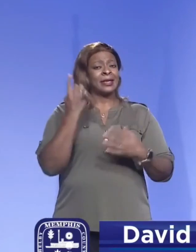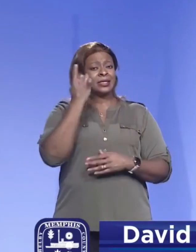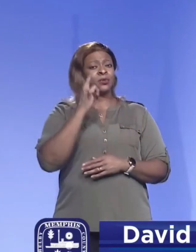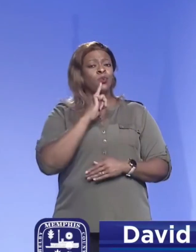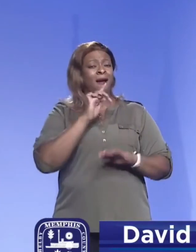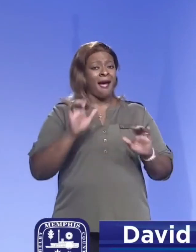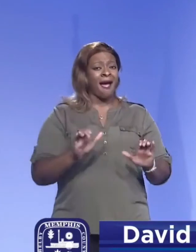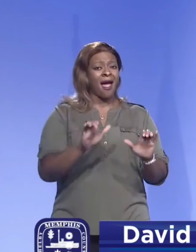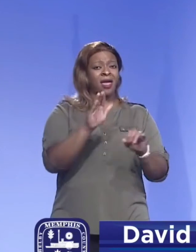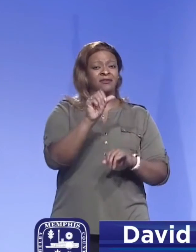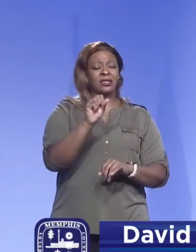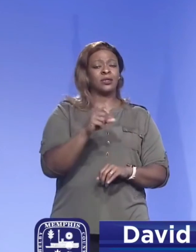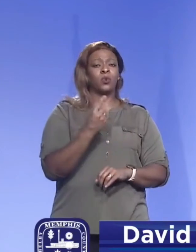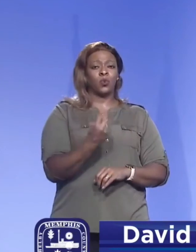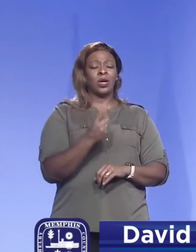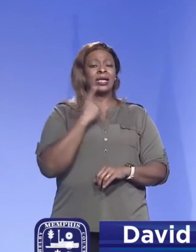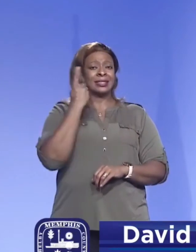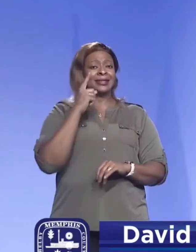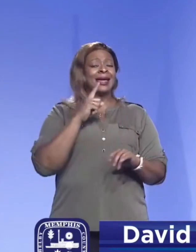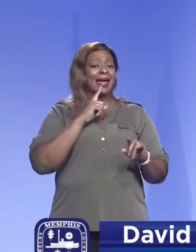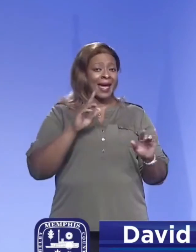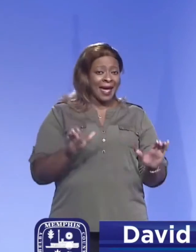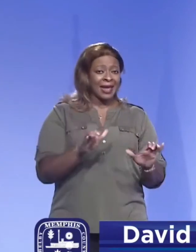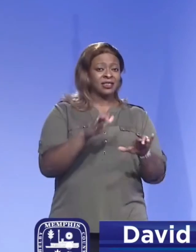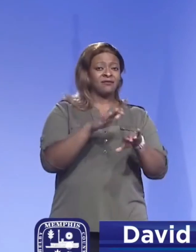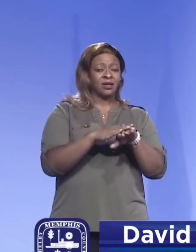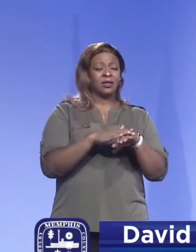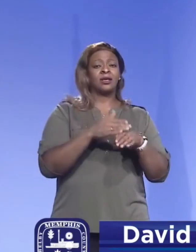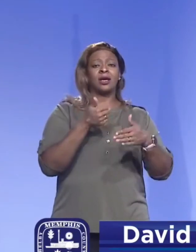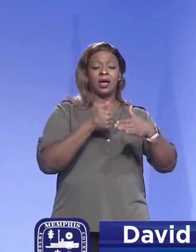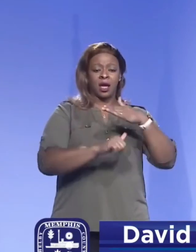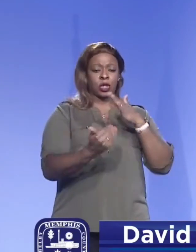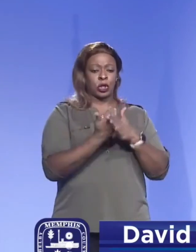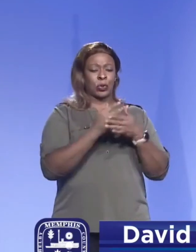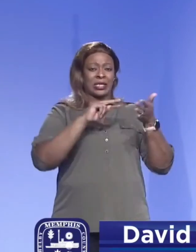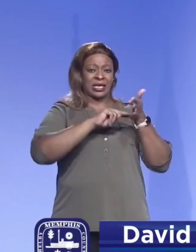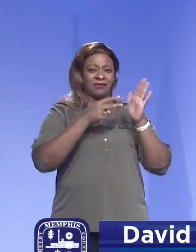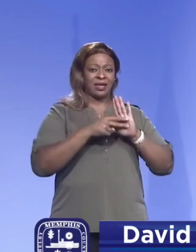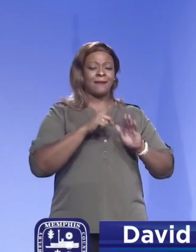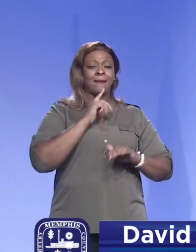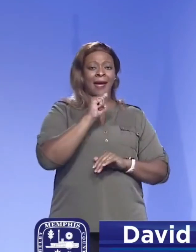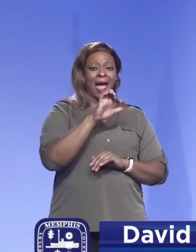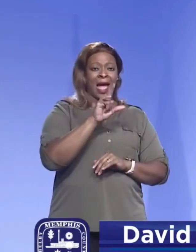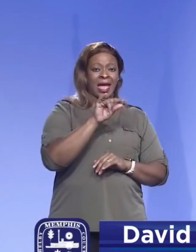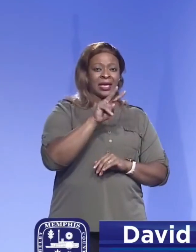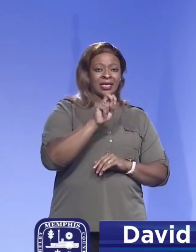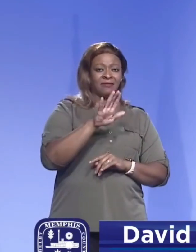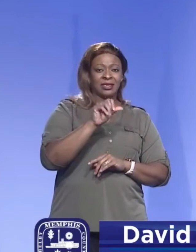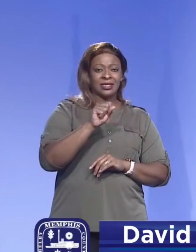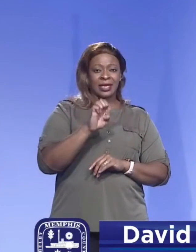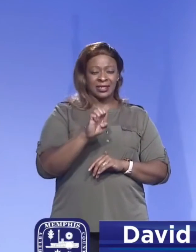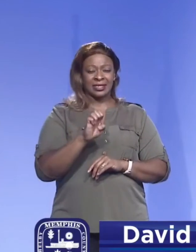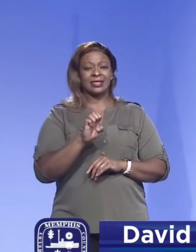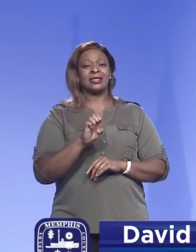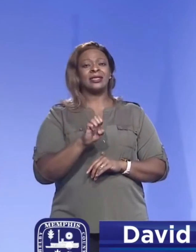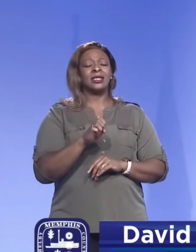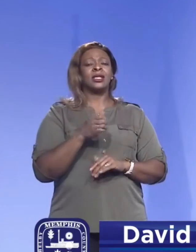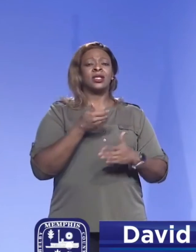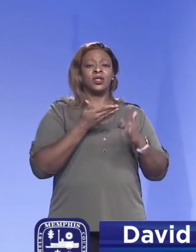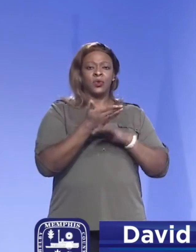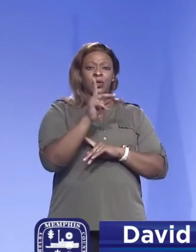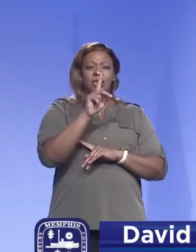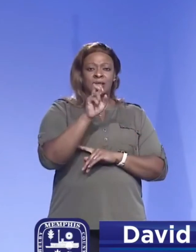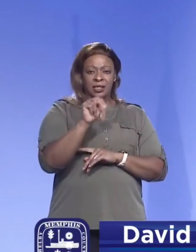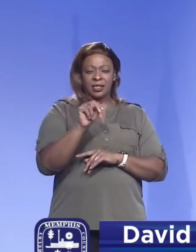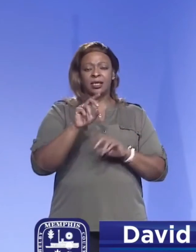active cases? The ones that would be considered active cases under the new definition of an active case by the Tennessee Department of